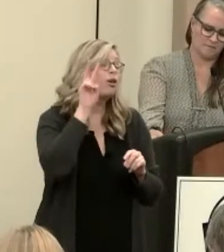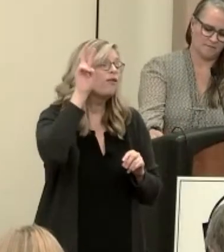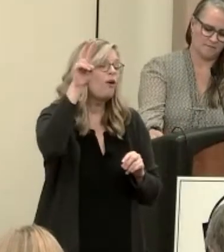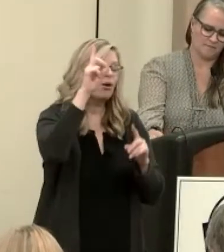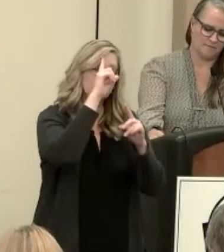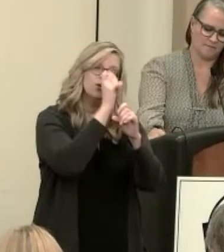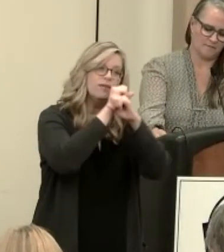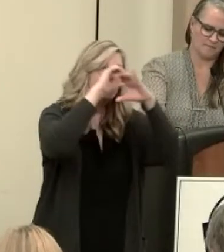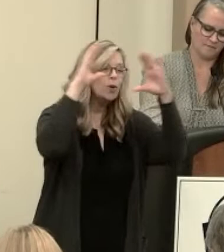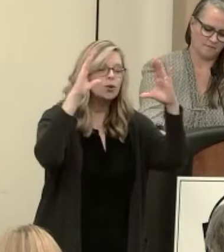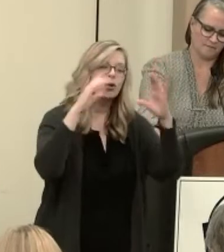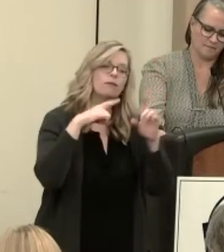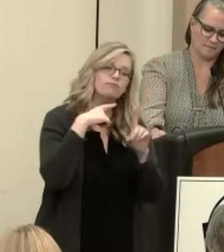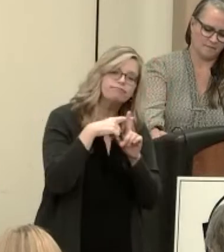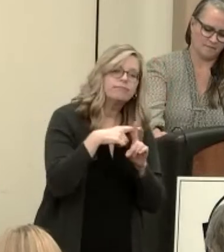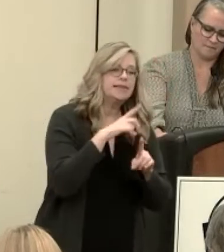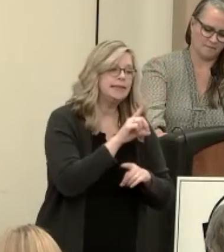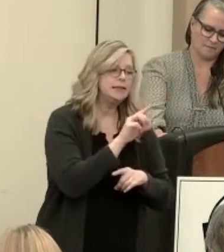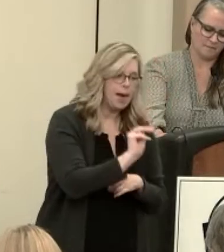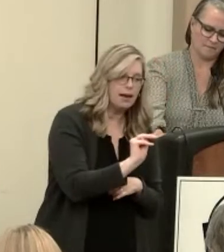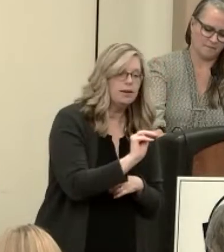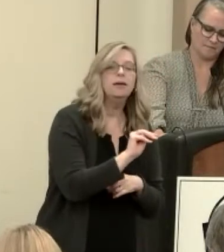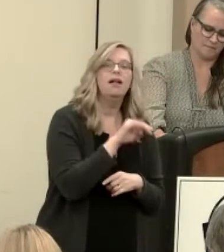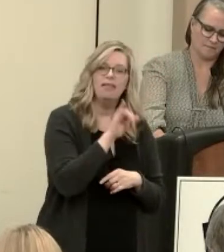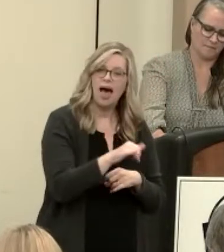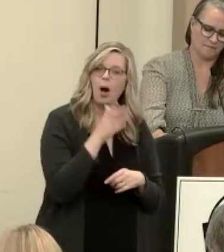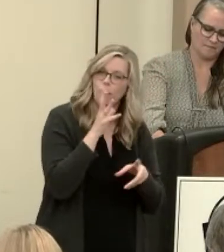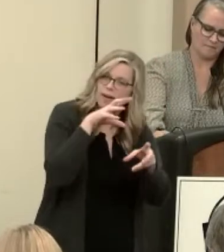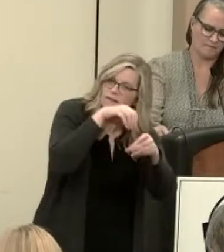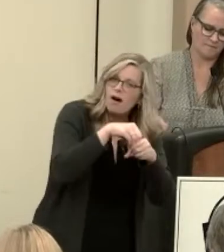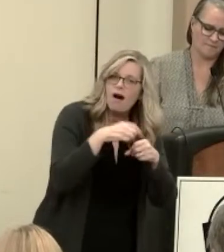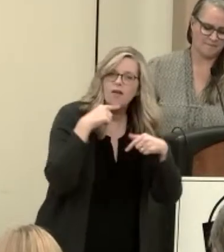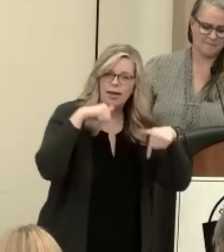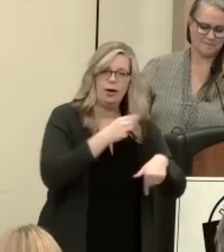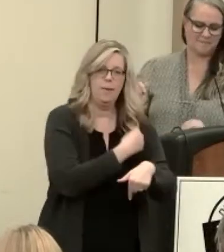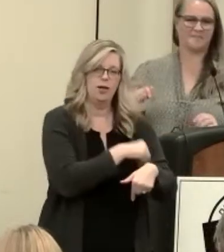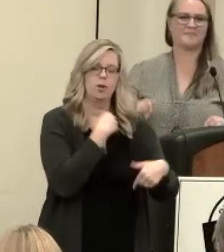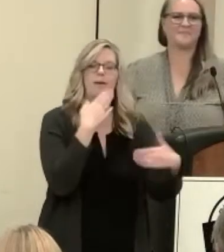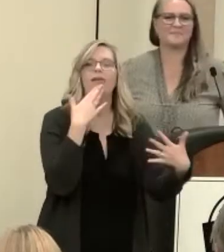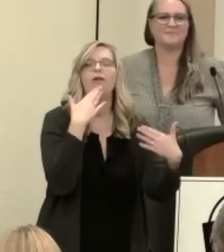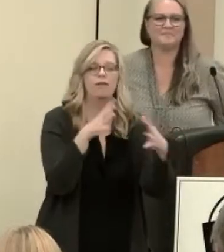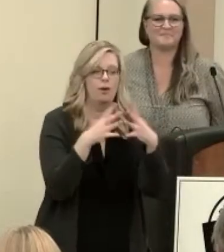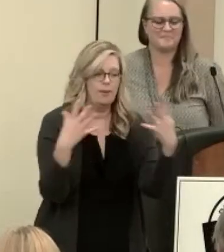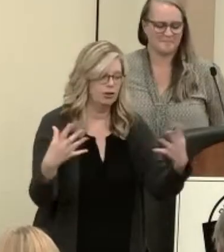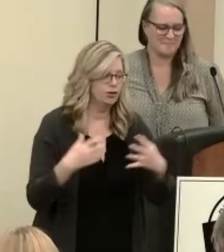with disability matters forefront in everyone's mind in Manitoba. Thank you very much.